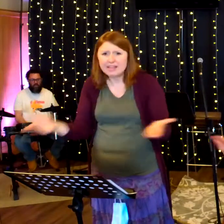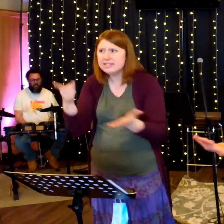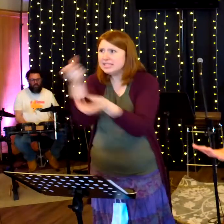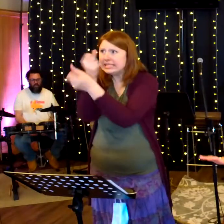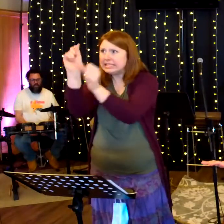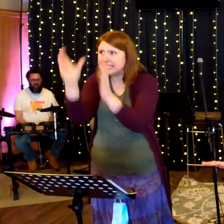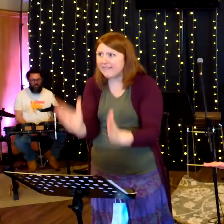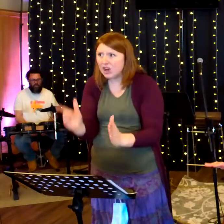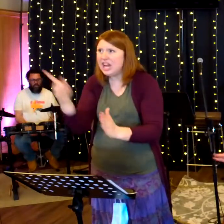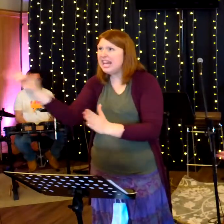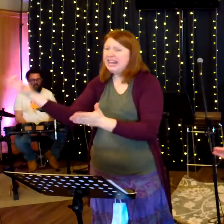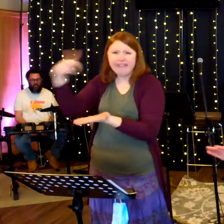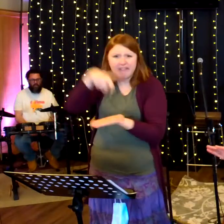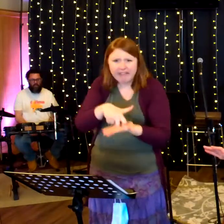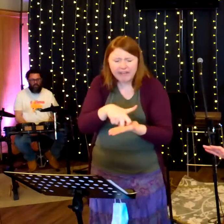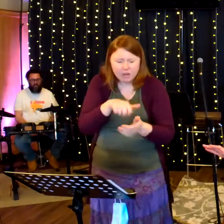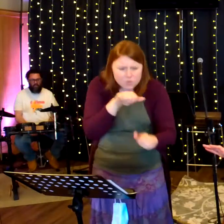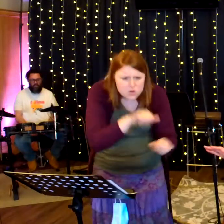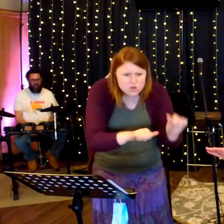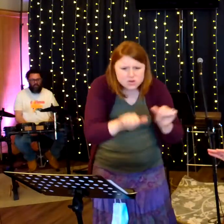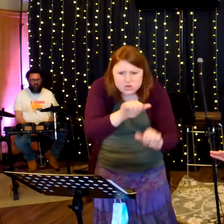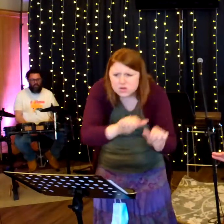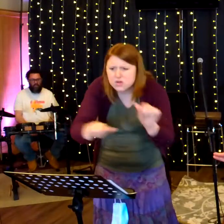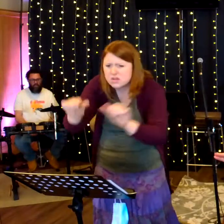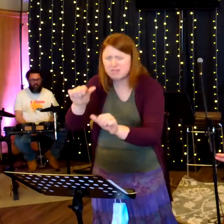was totally incomprehensible.